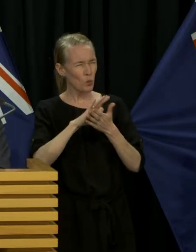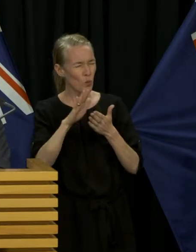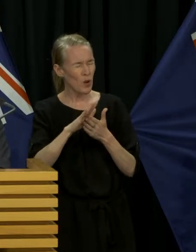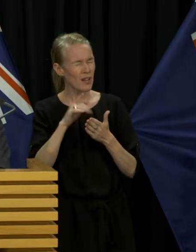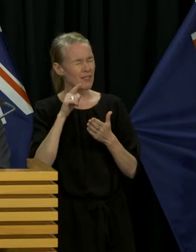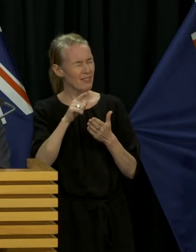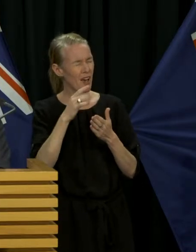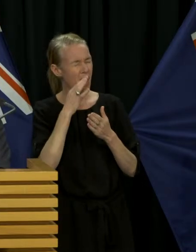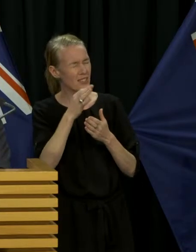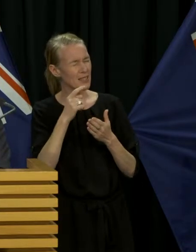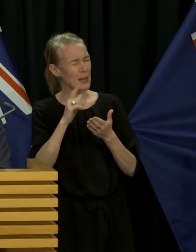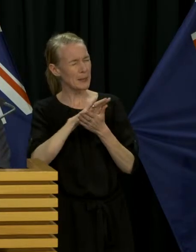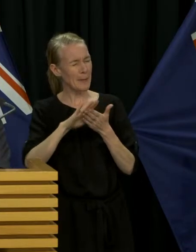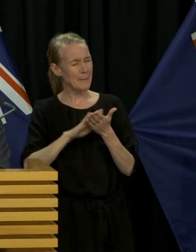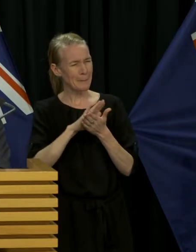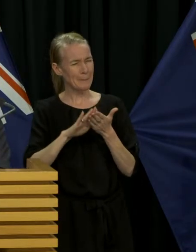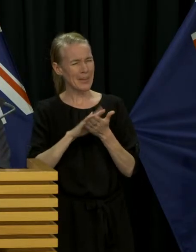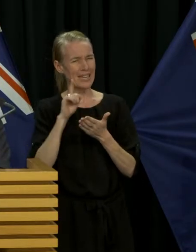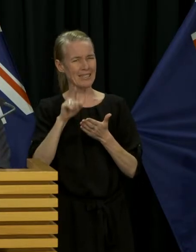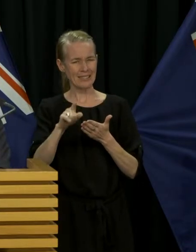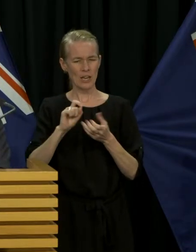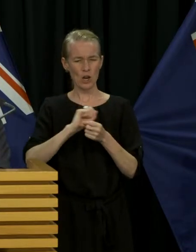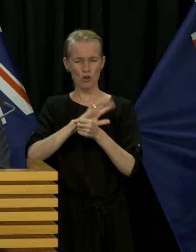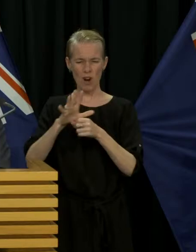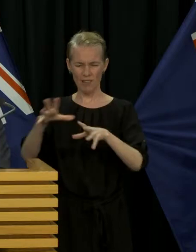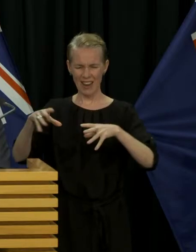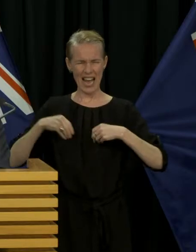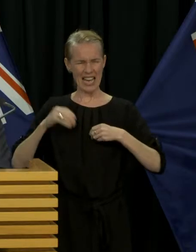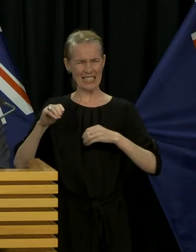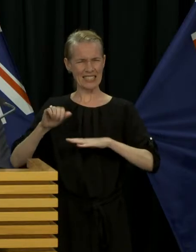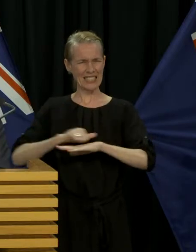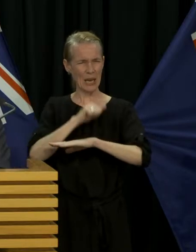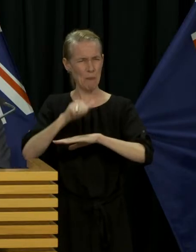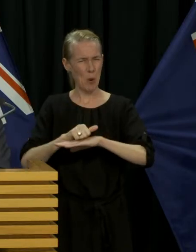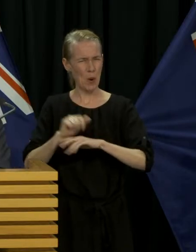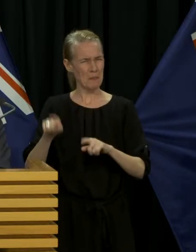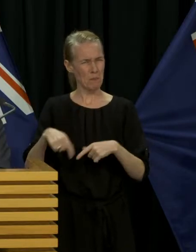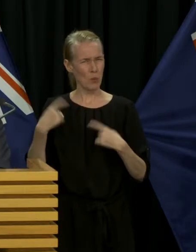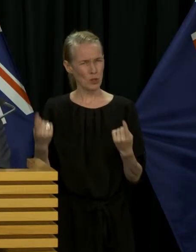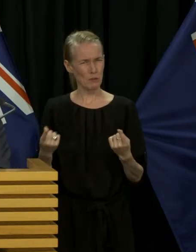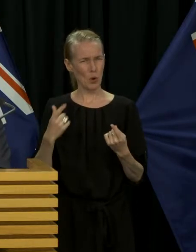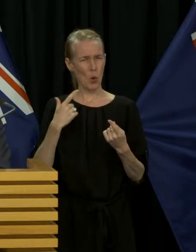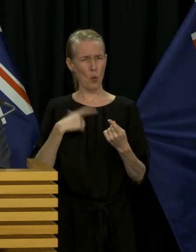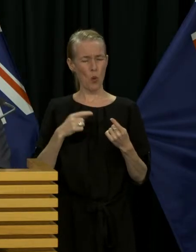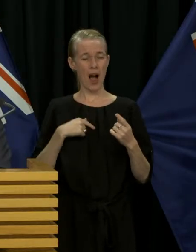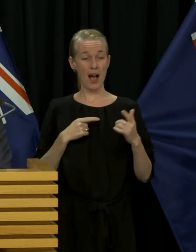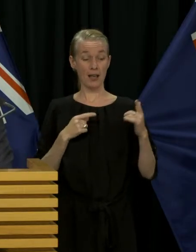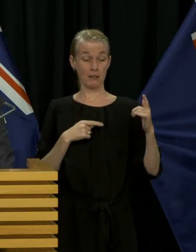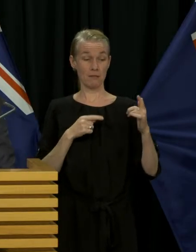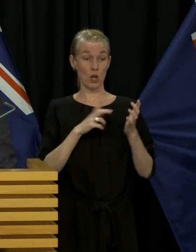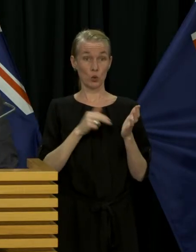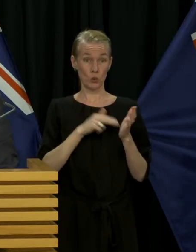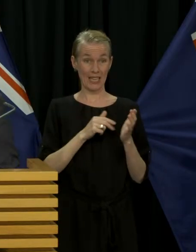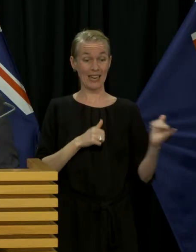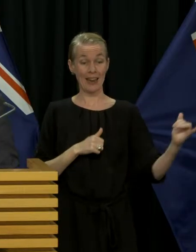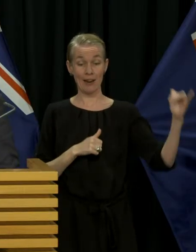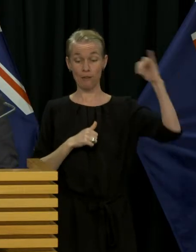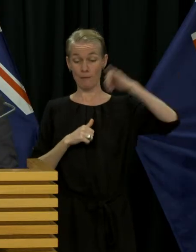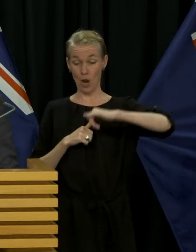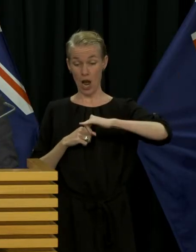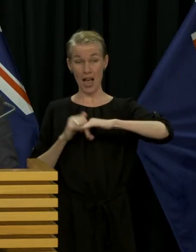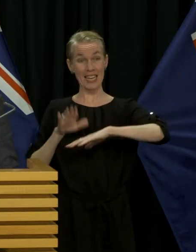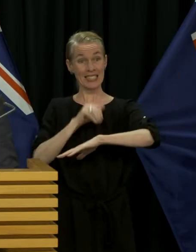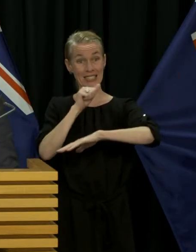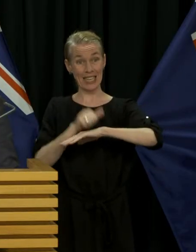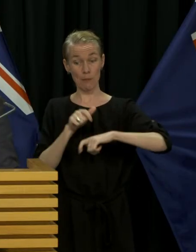contracted COVID-19 in Singapore? Because there's only 6 hours between flying from Singapore to flying to South